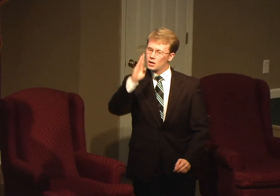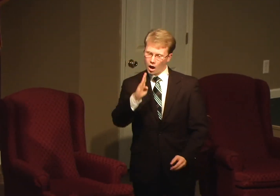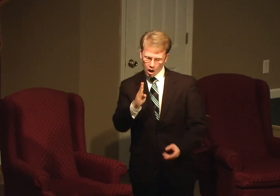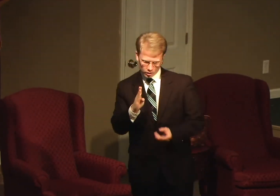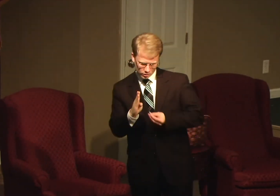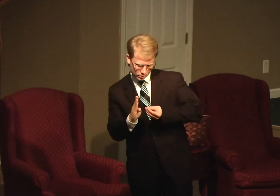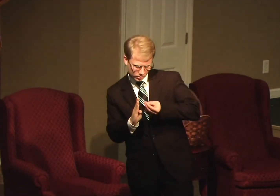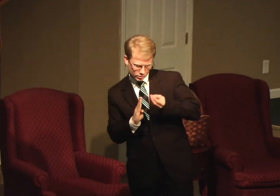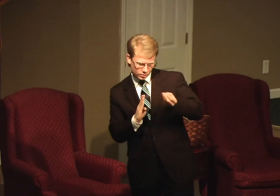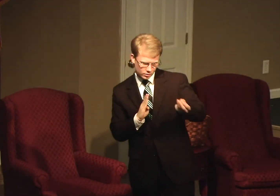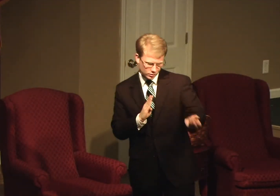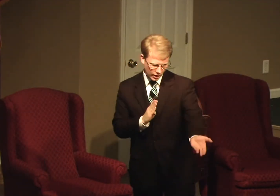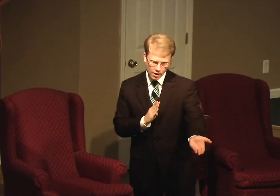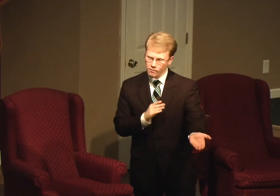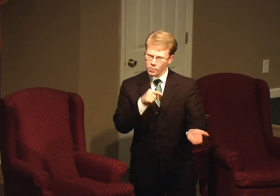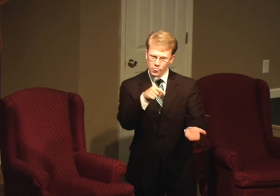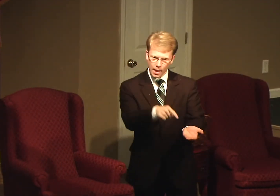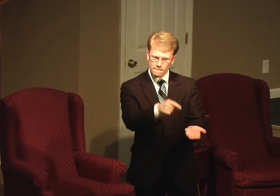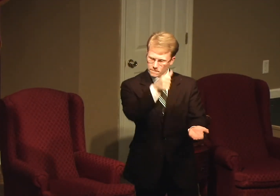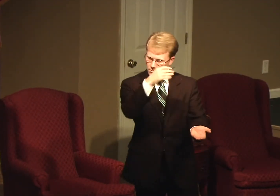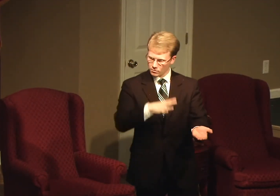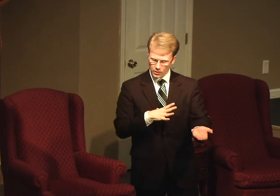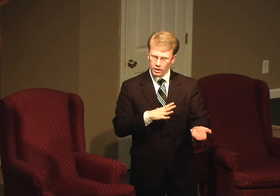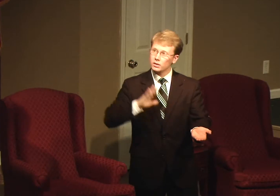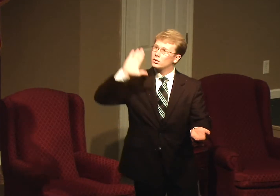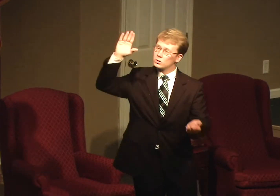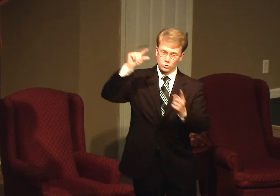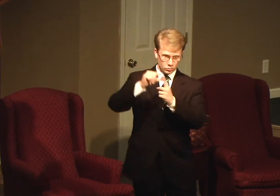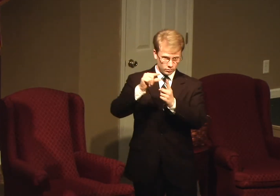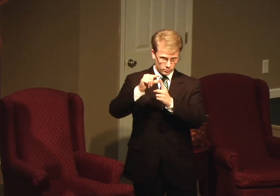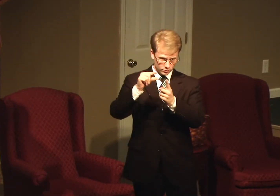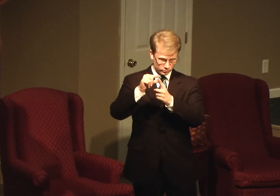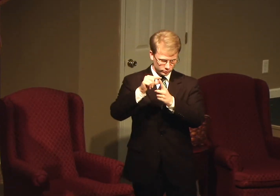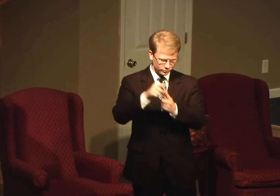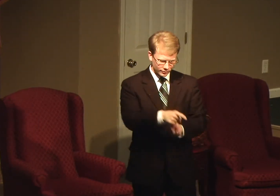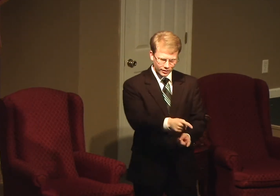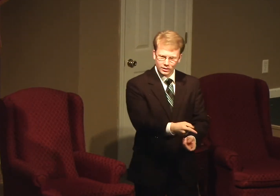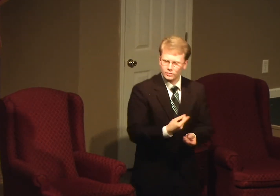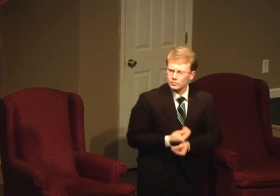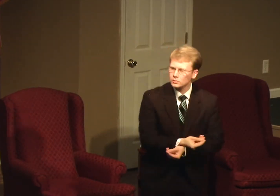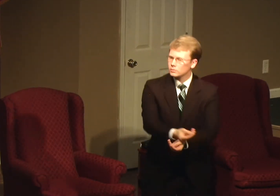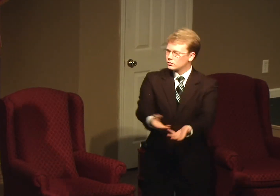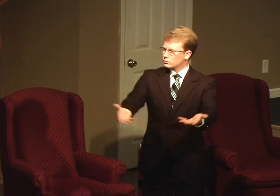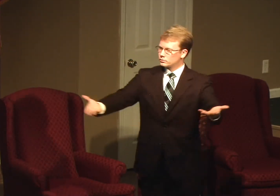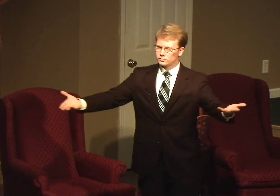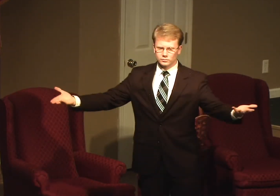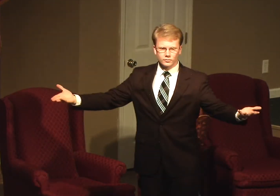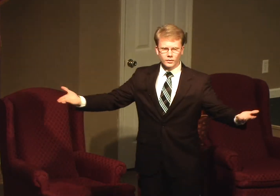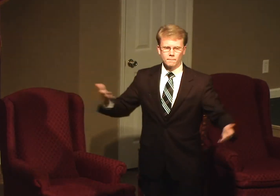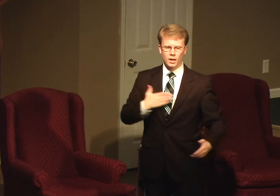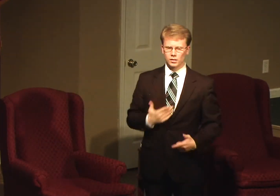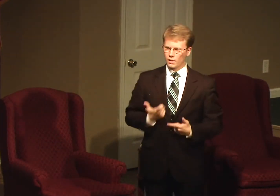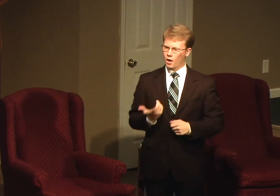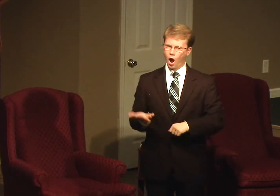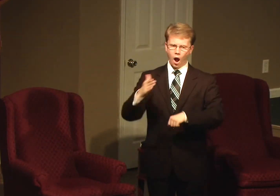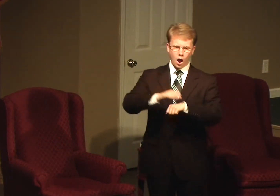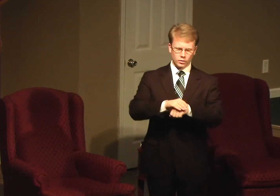that, God has granted men His word in order that